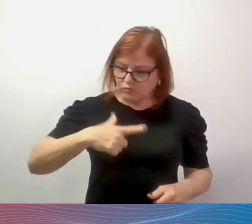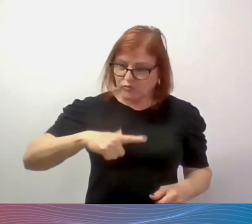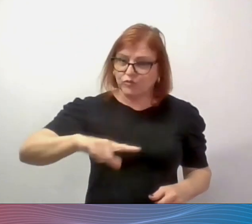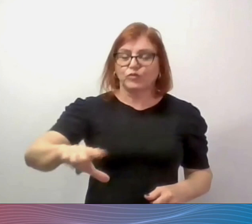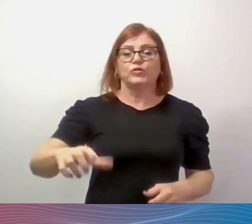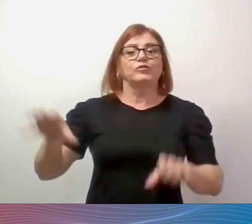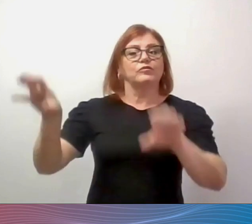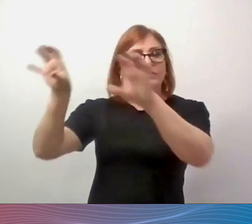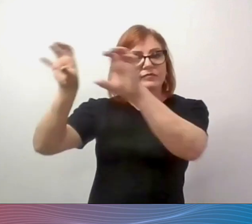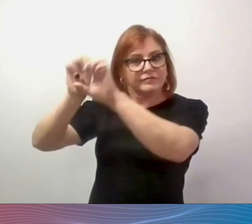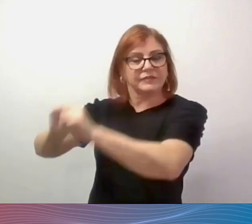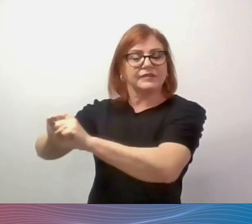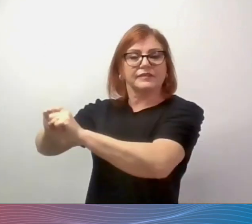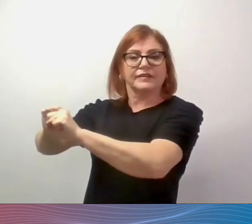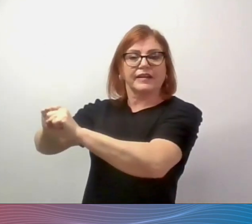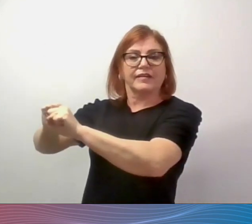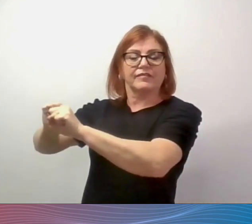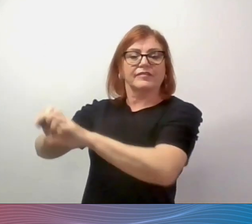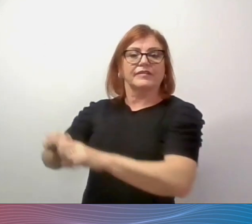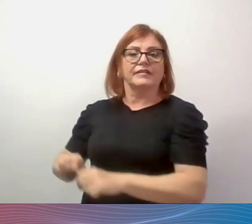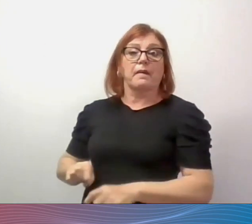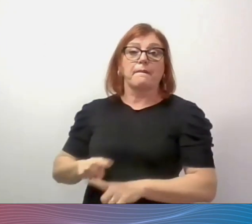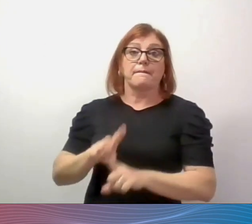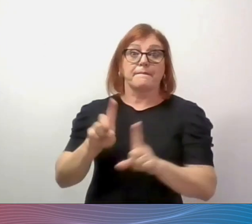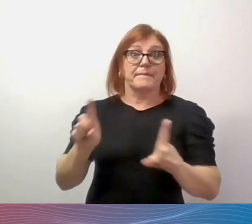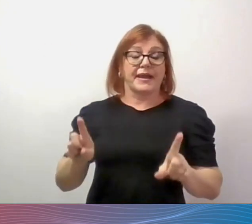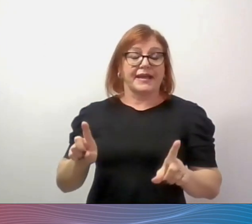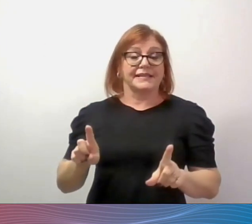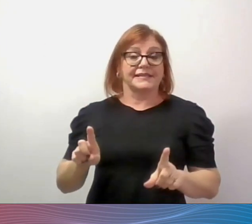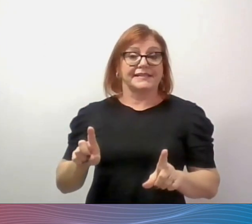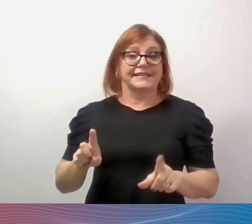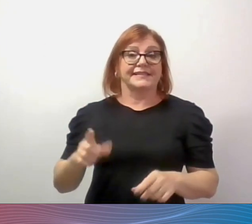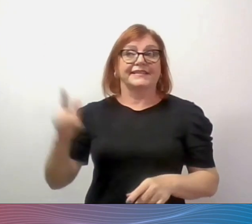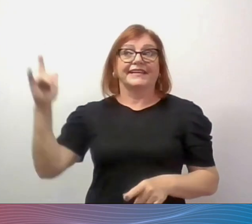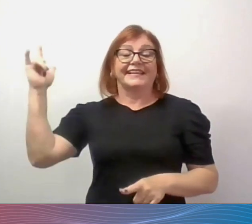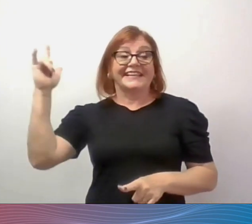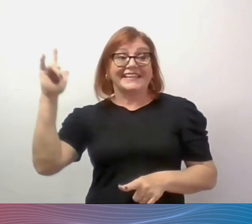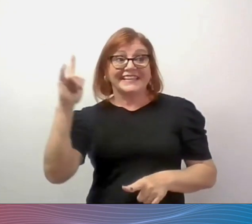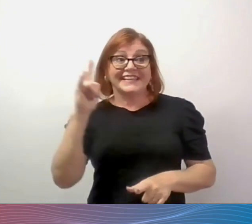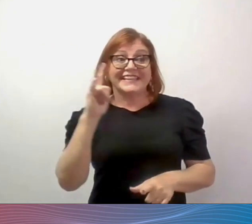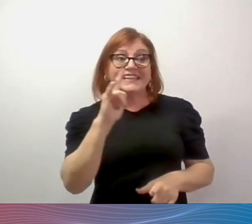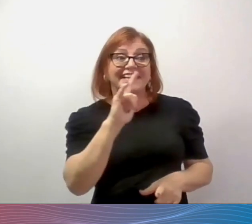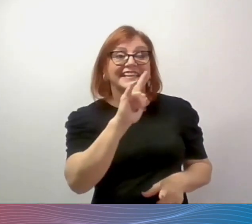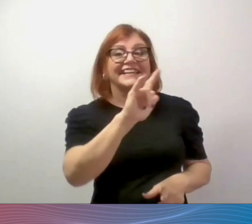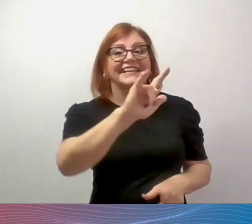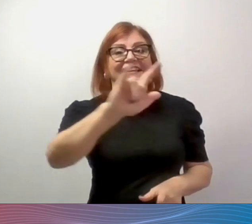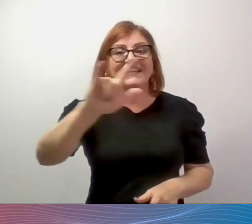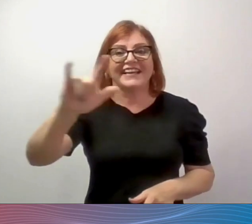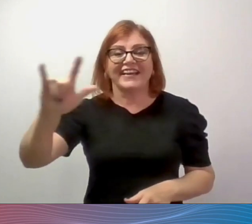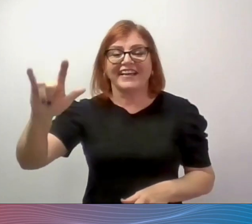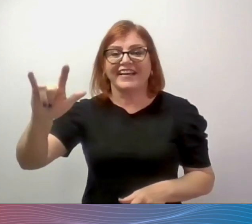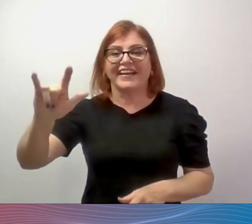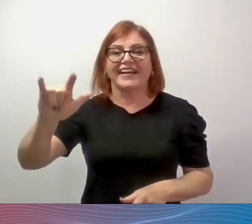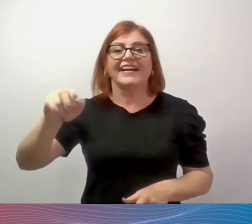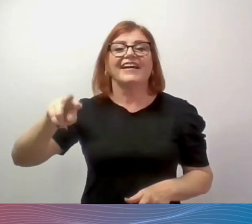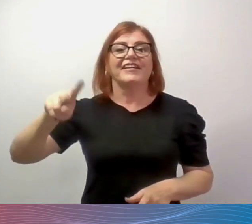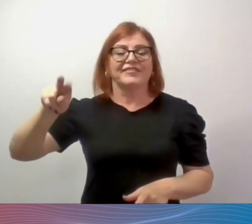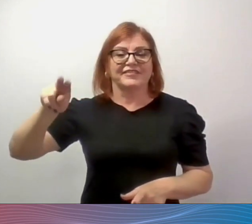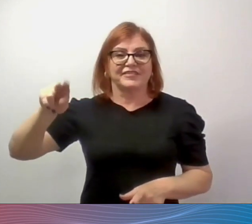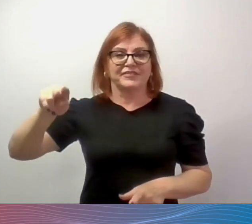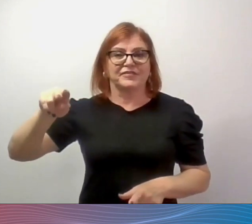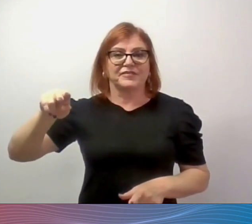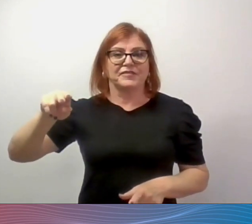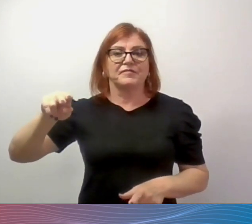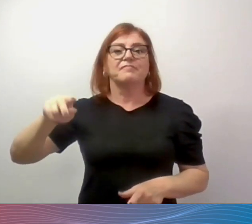in darkness until now. Aquele que ama seu irmão permanece na luz e nele não há nenhum